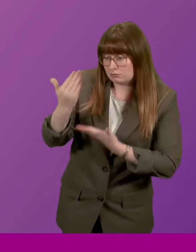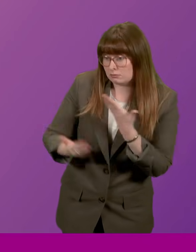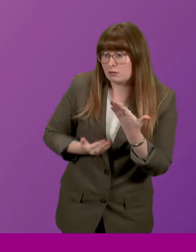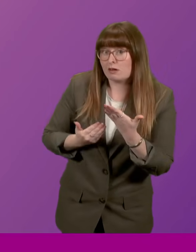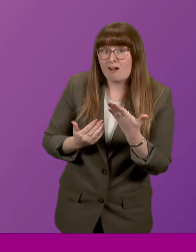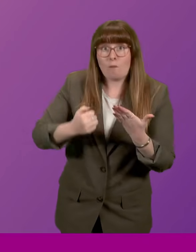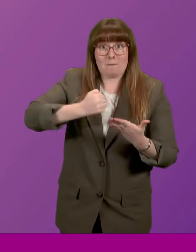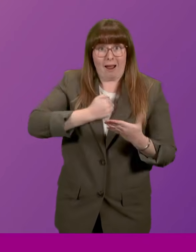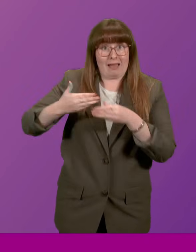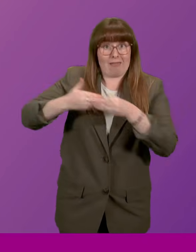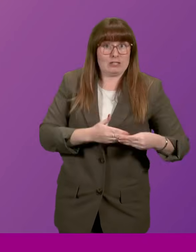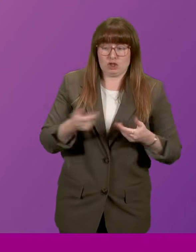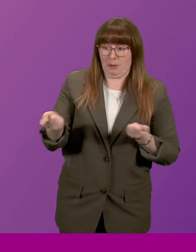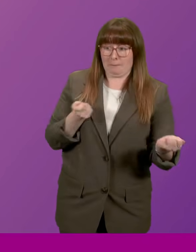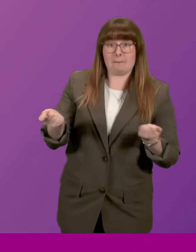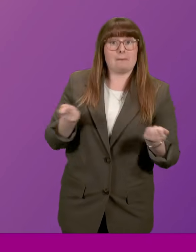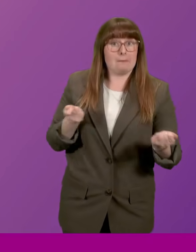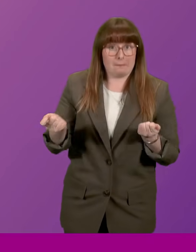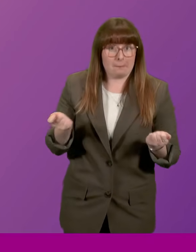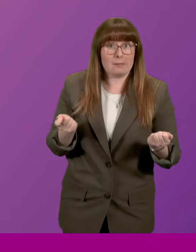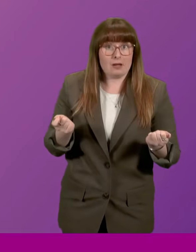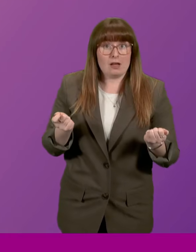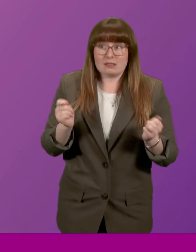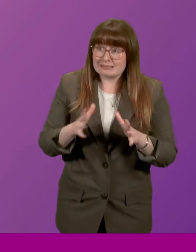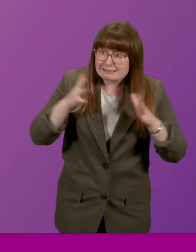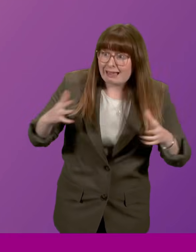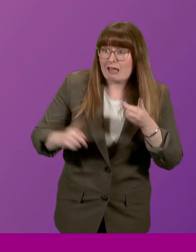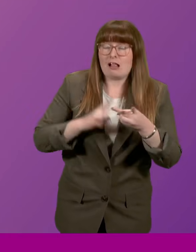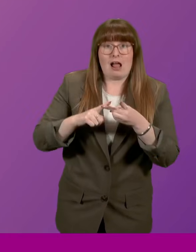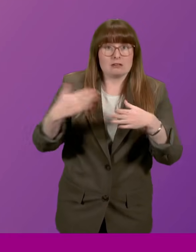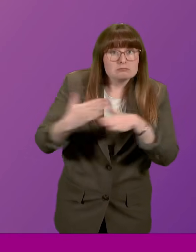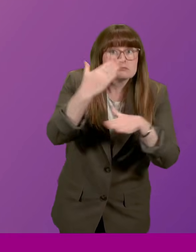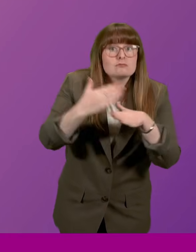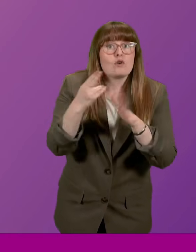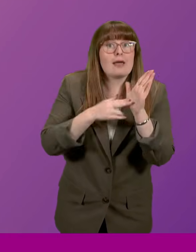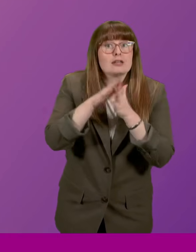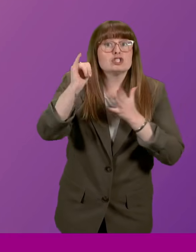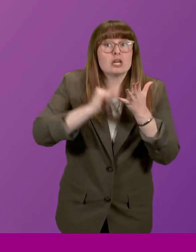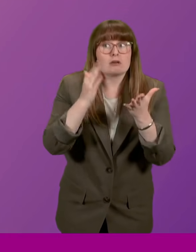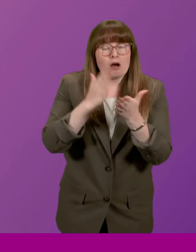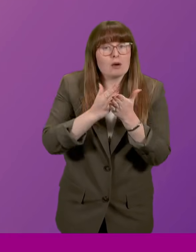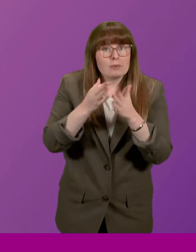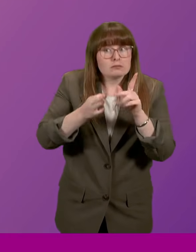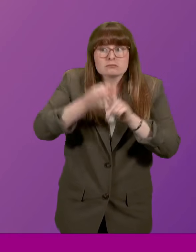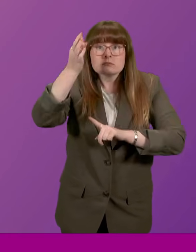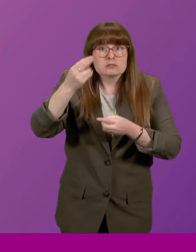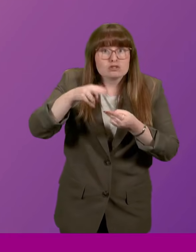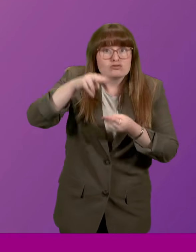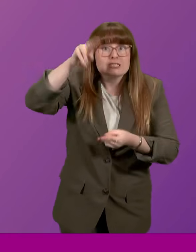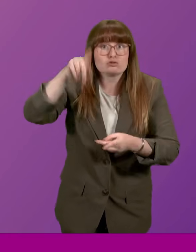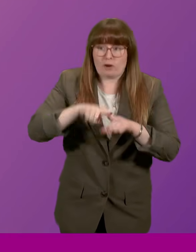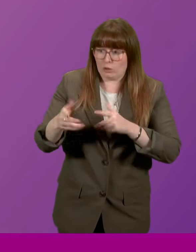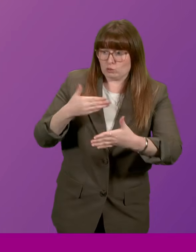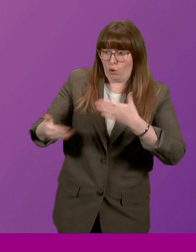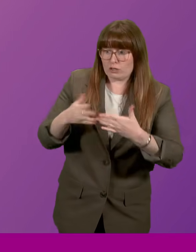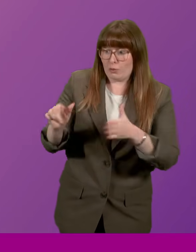under my leadership, the scale and activity of the National Health Service is increasing to tackle those very